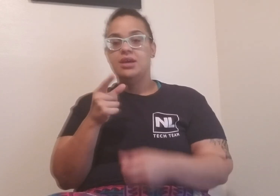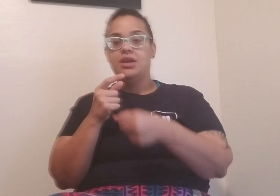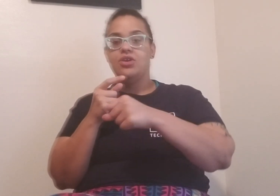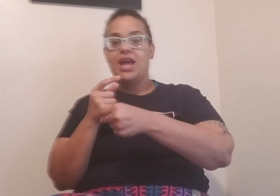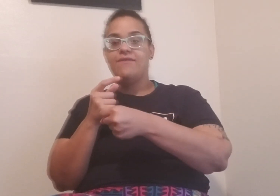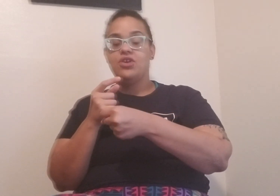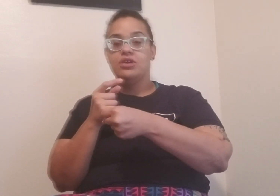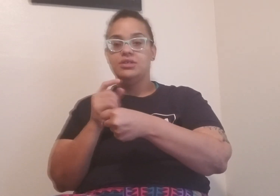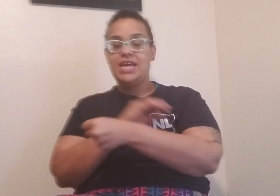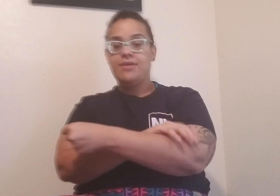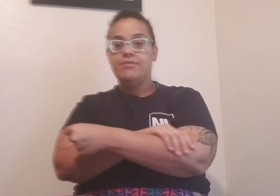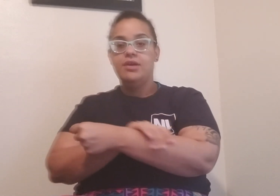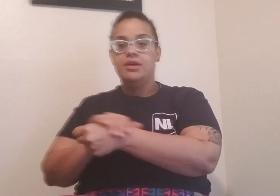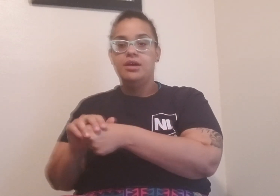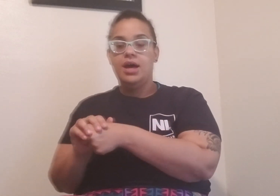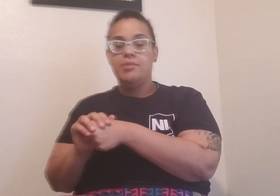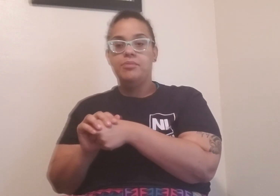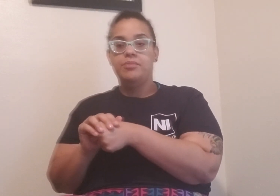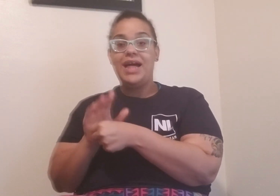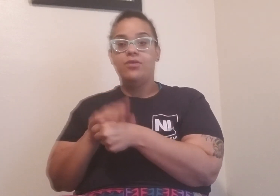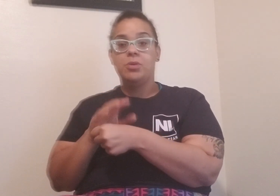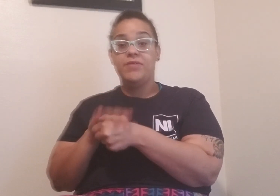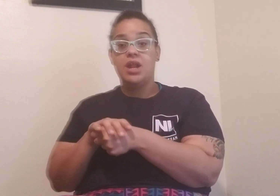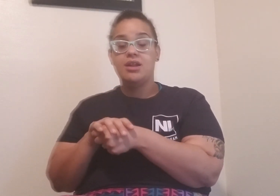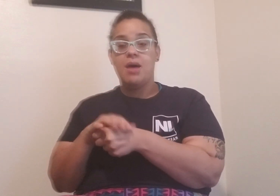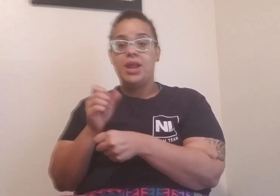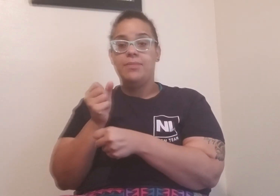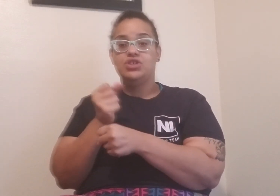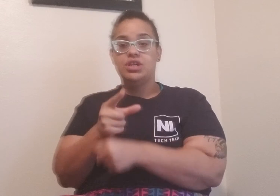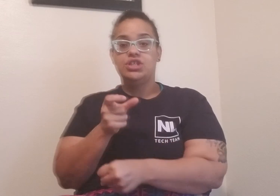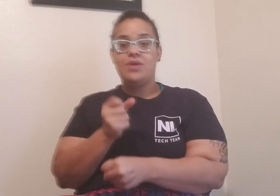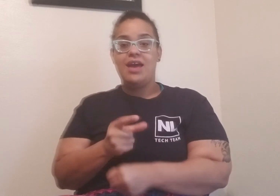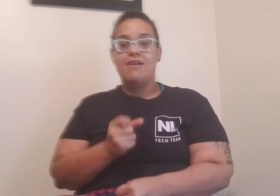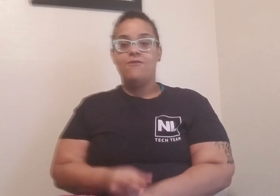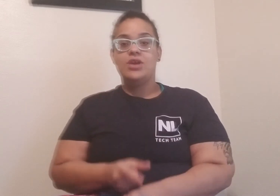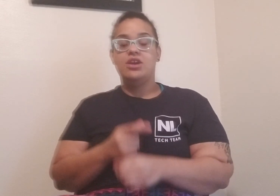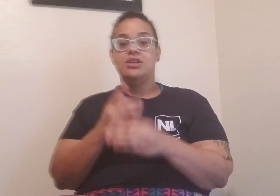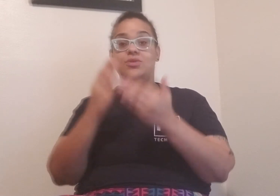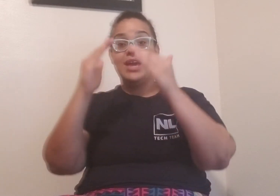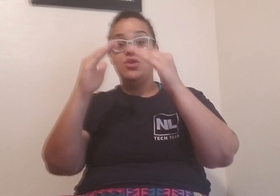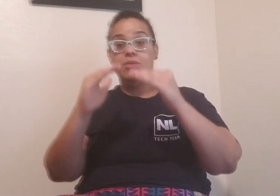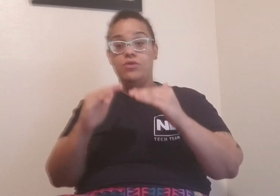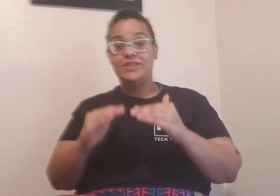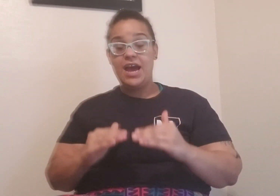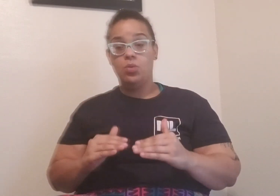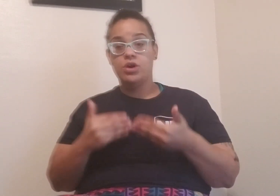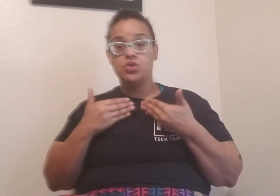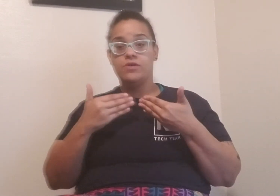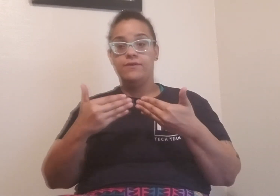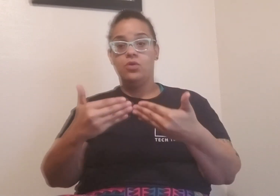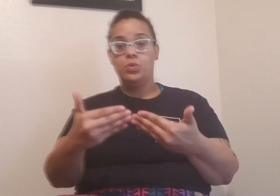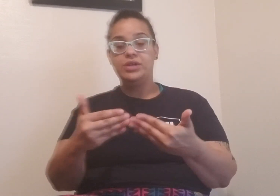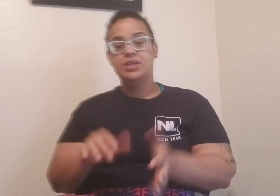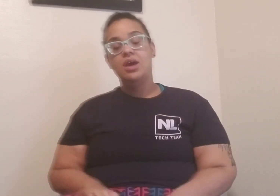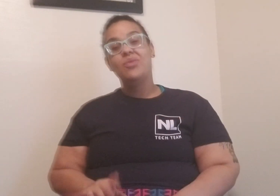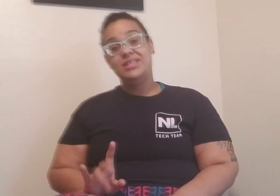You're going to have your same platform of the non-dominant, but you're going to do every year. So again, you can move downwards or forwards with time.